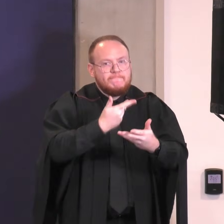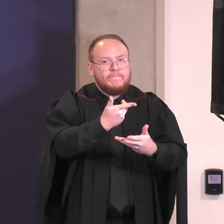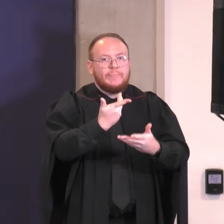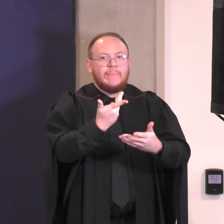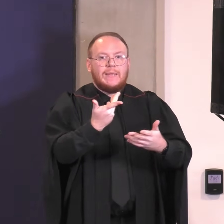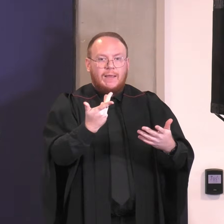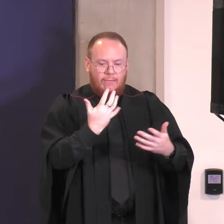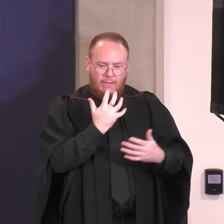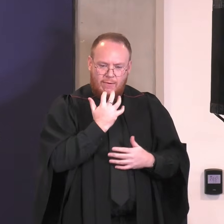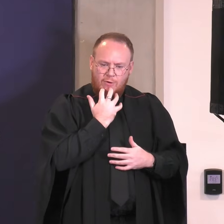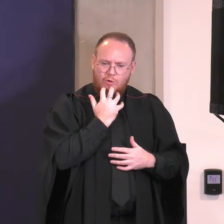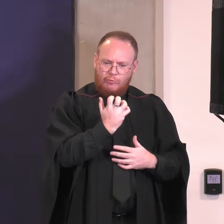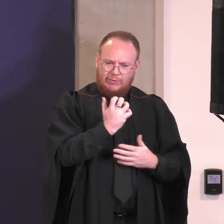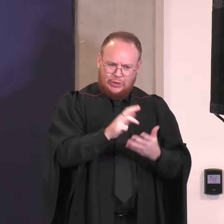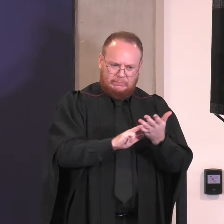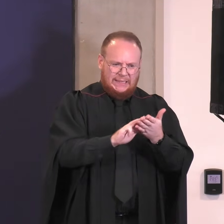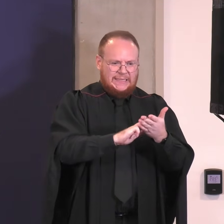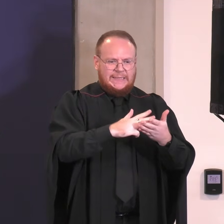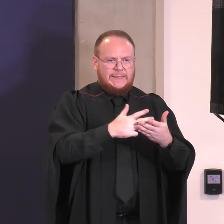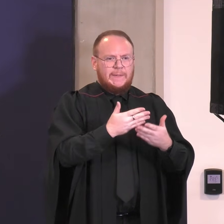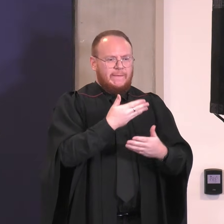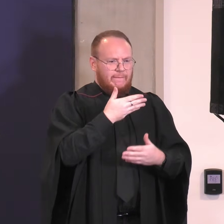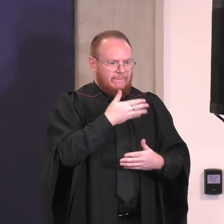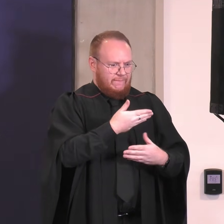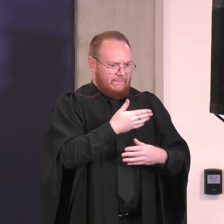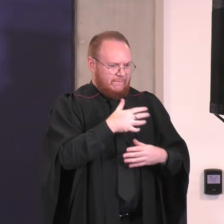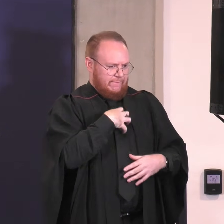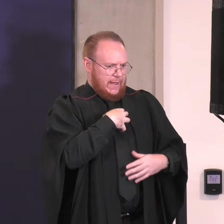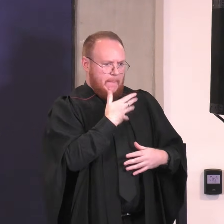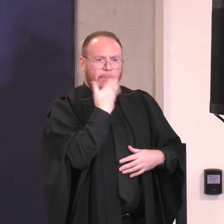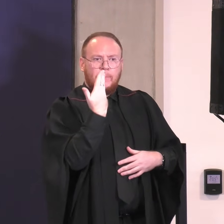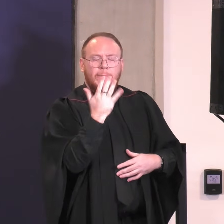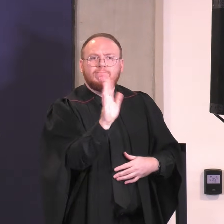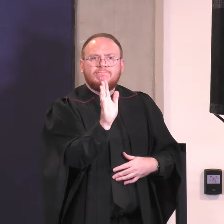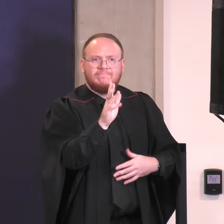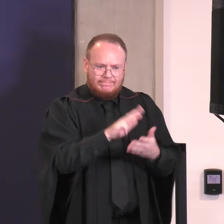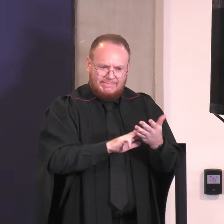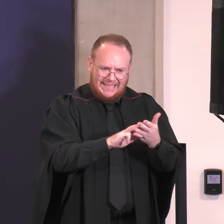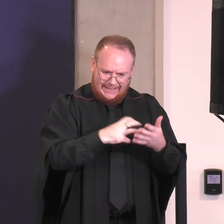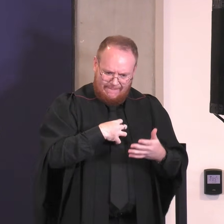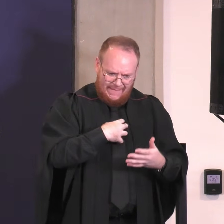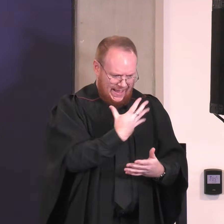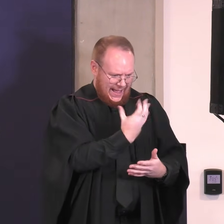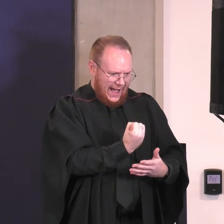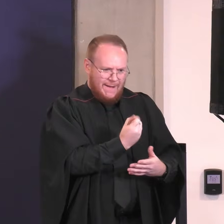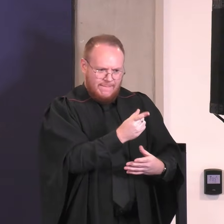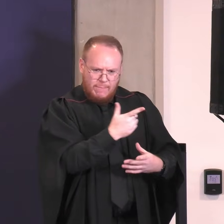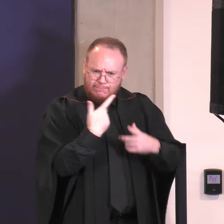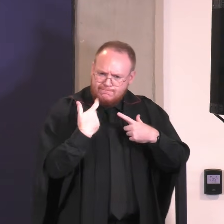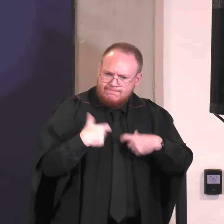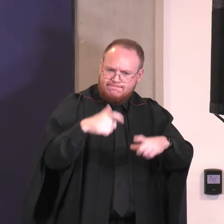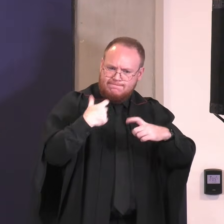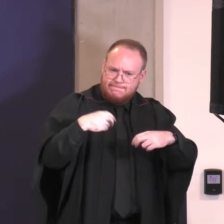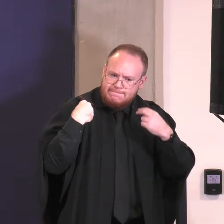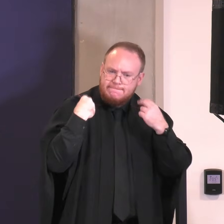courage doesn't mean being fearless. Courage means moving forward despite our fears. That the cave we fear to enter, he says,